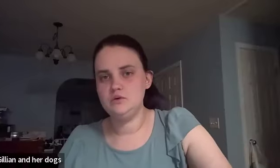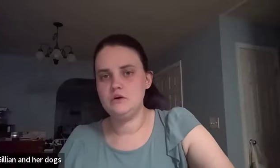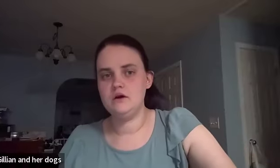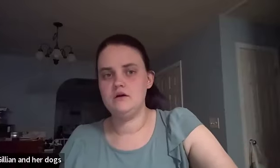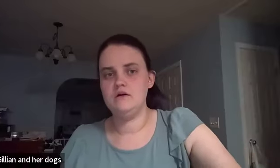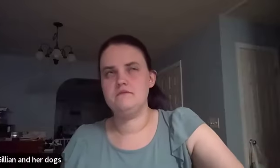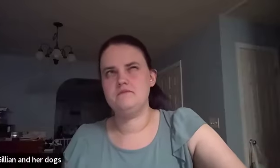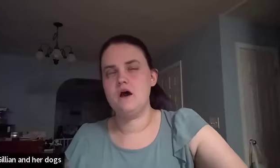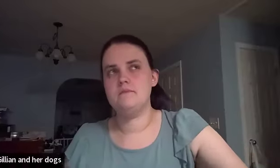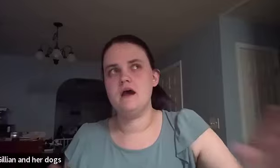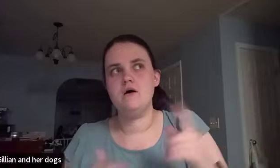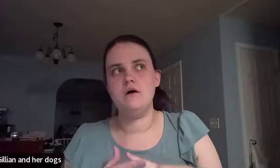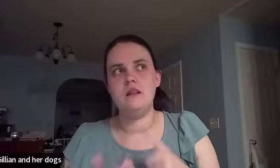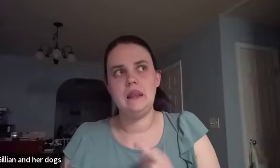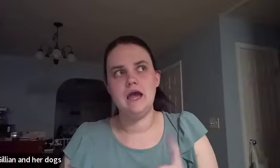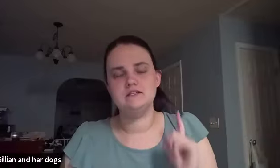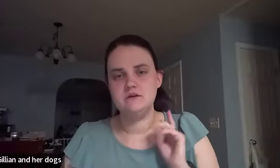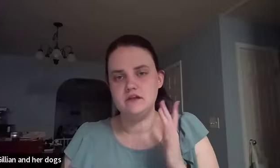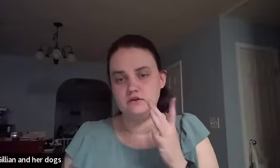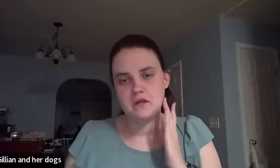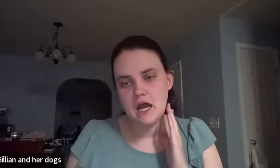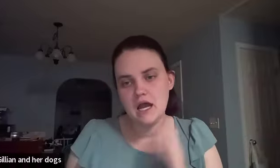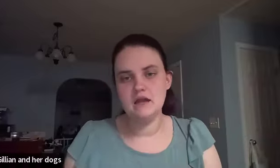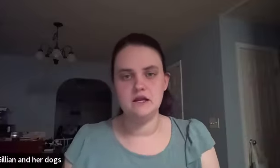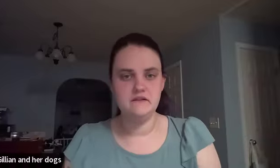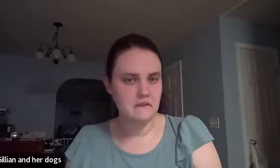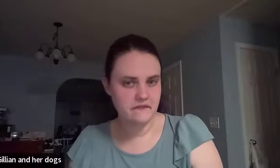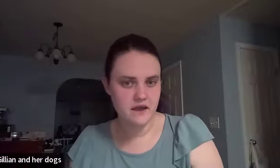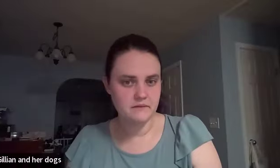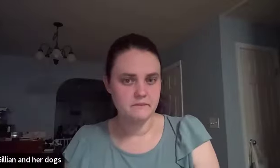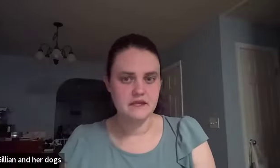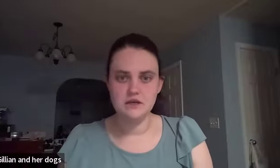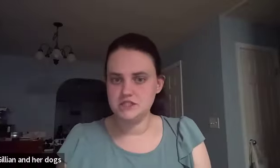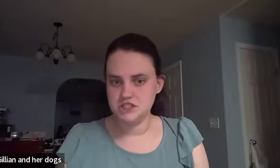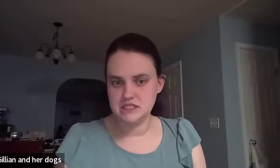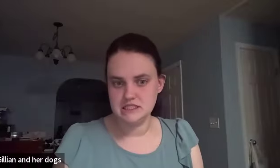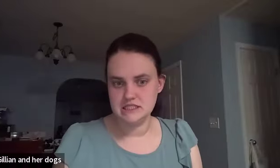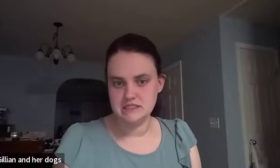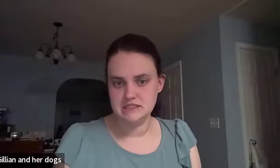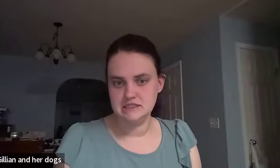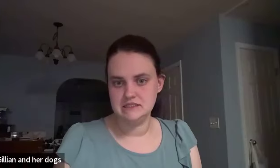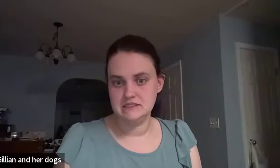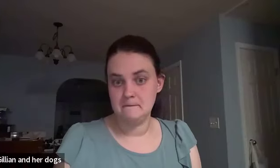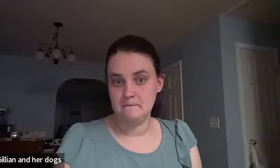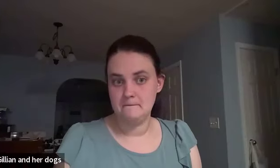you thought about last week that you forgot or anything like that? Any questions?